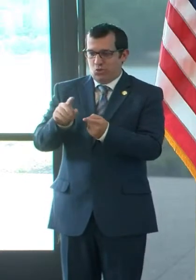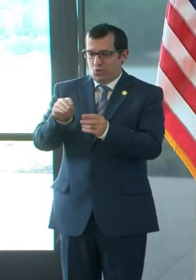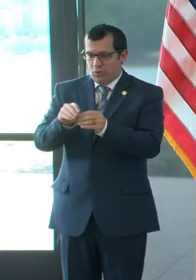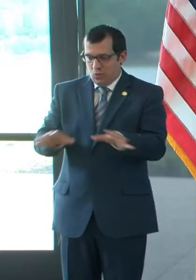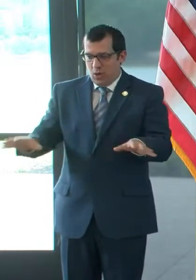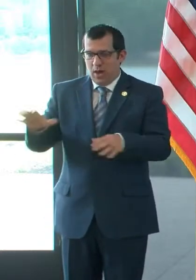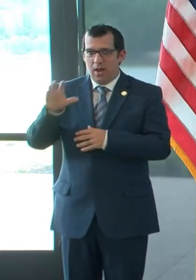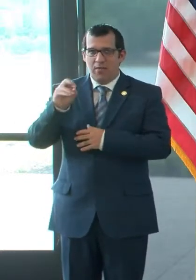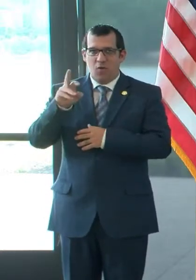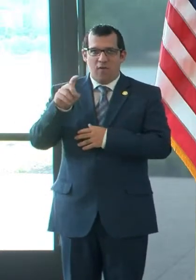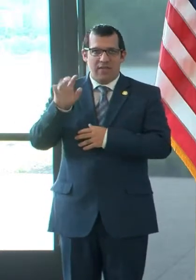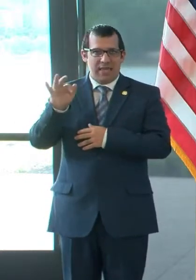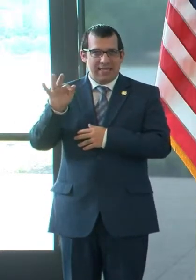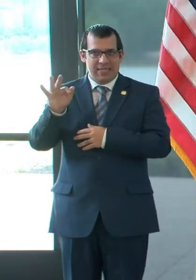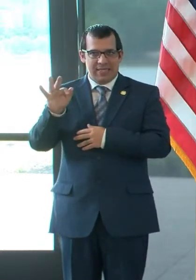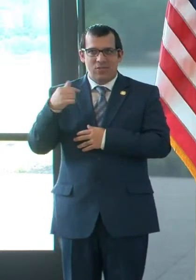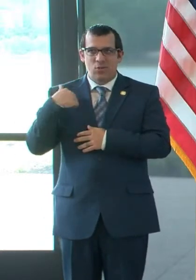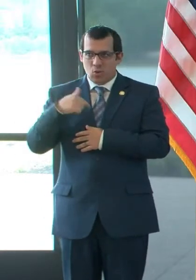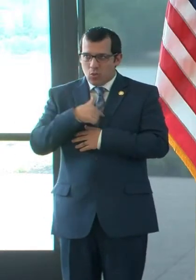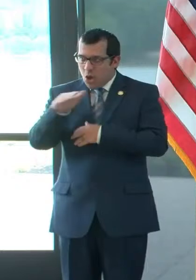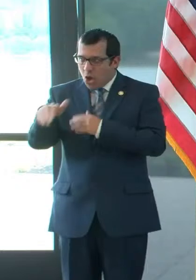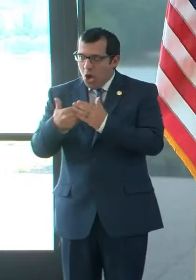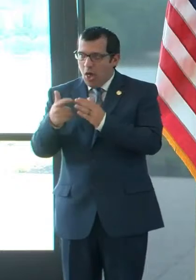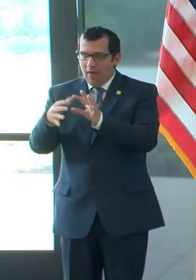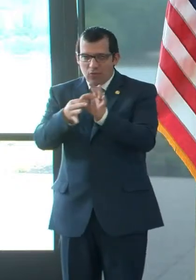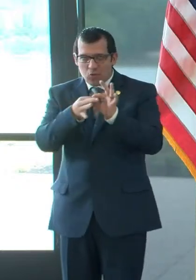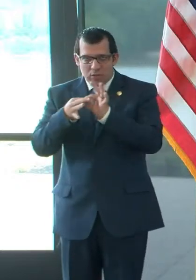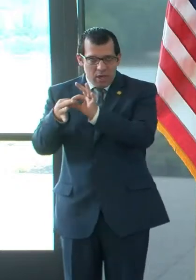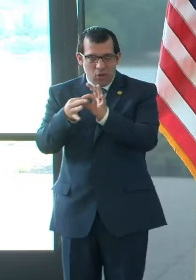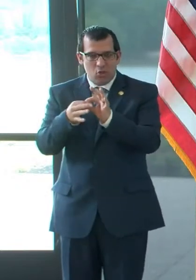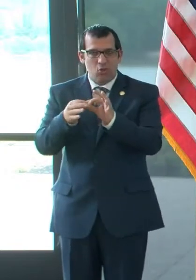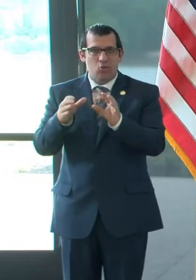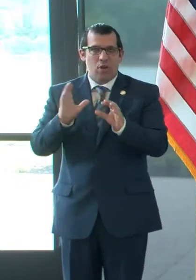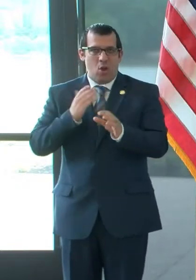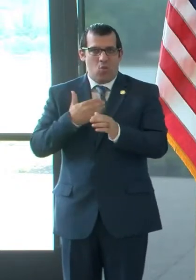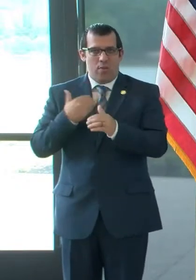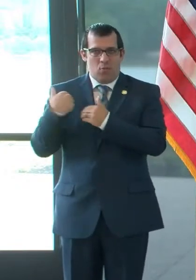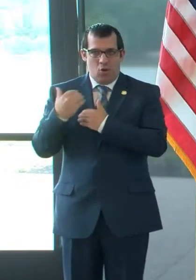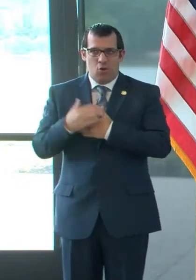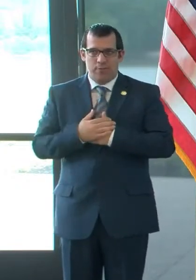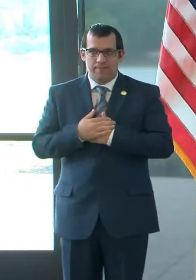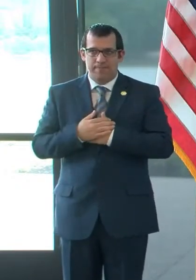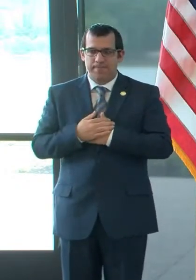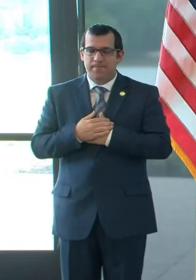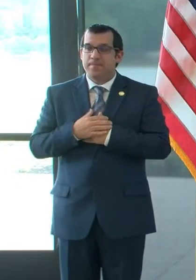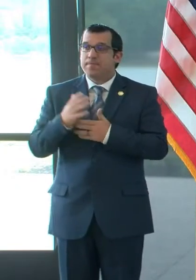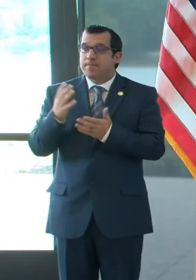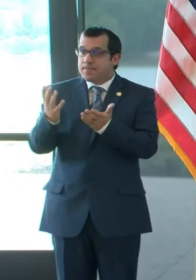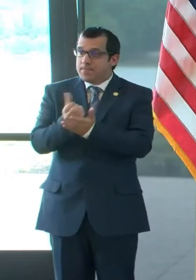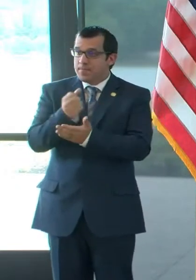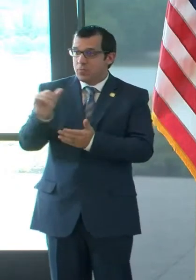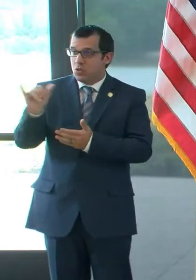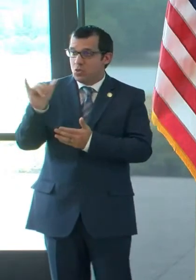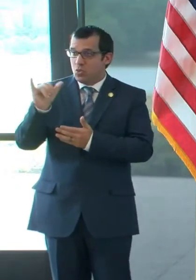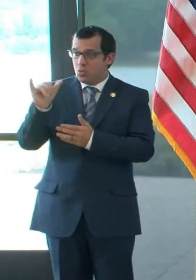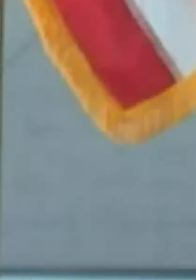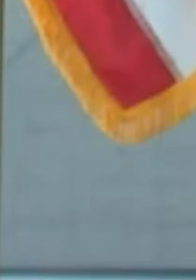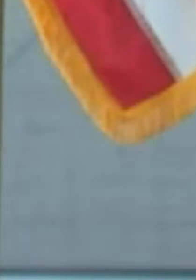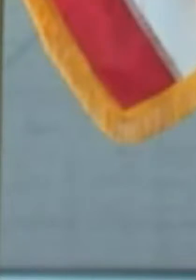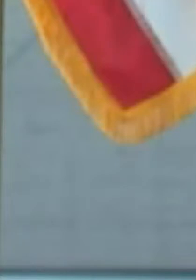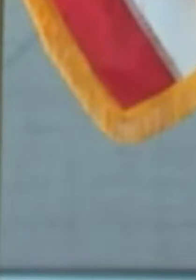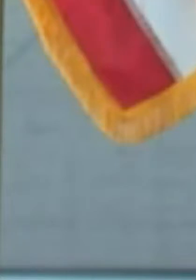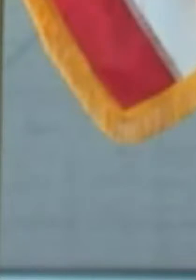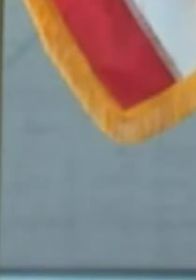in our communities, and we all need to work together and do our part. Let me also use this opportunity to remind you